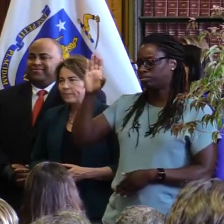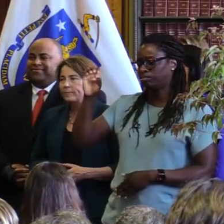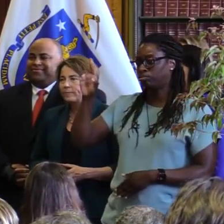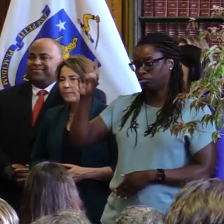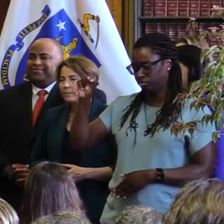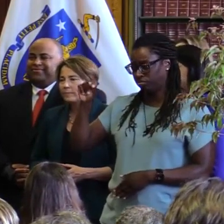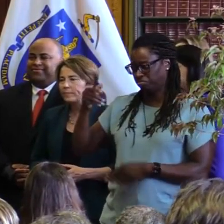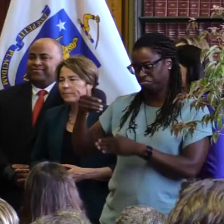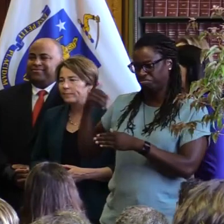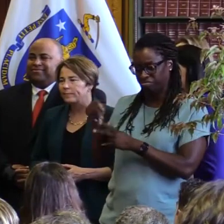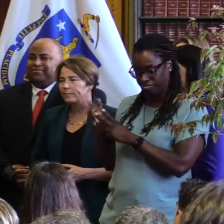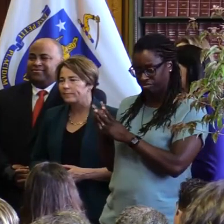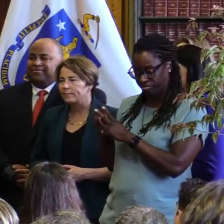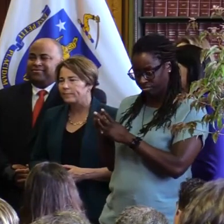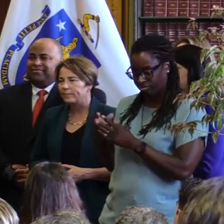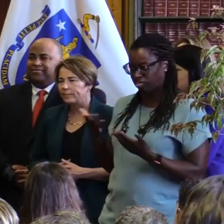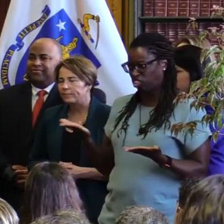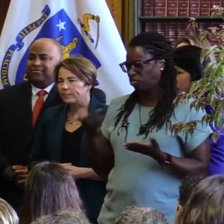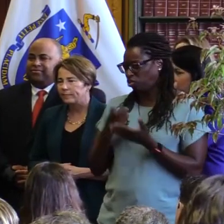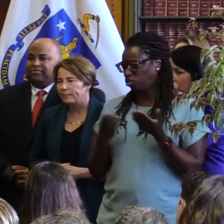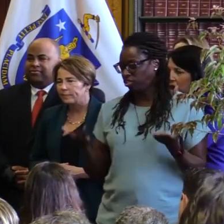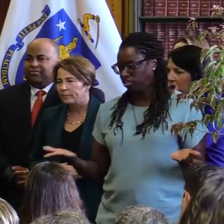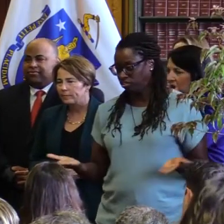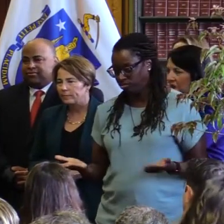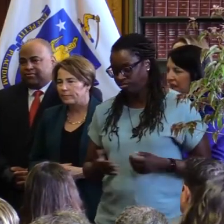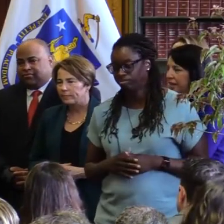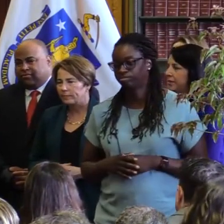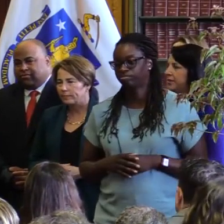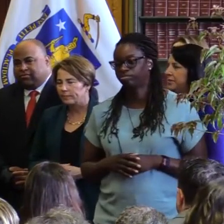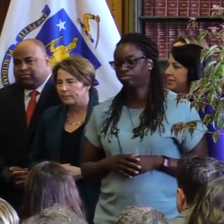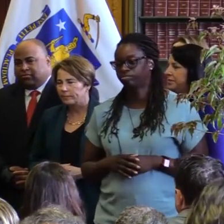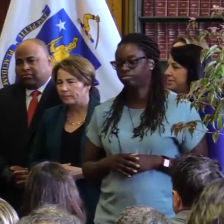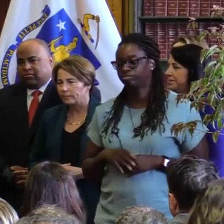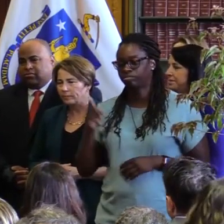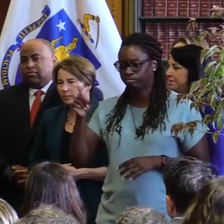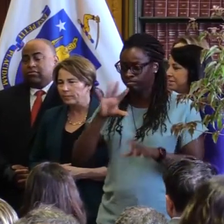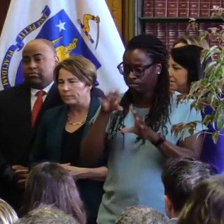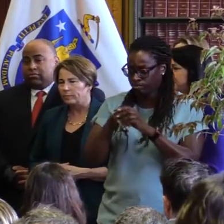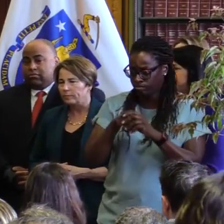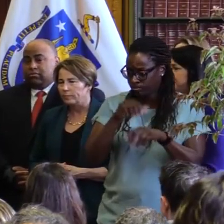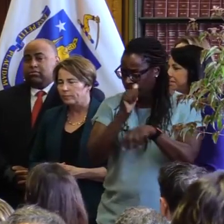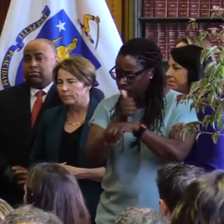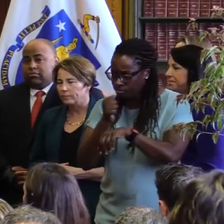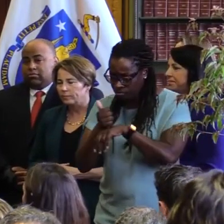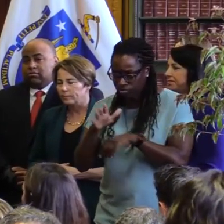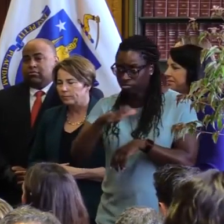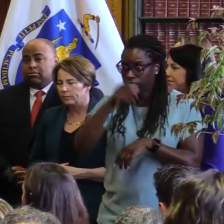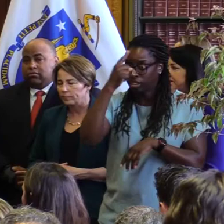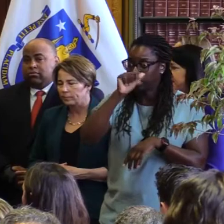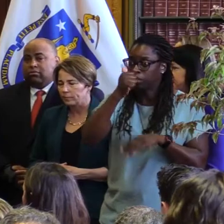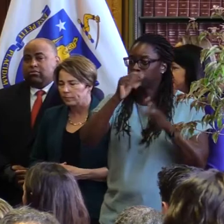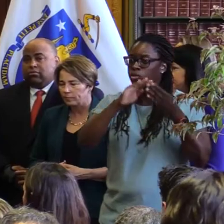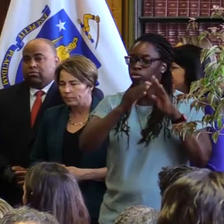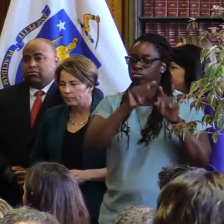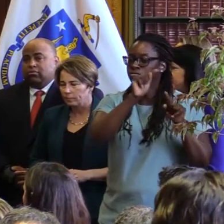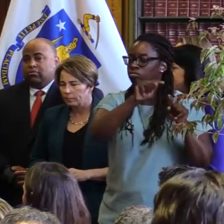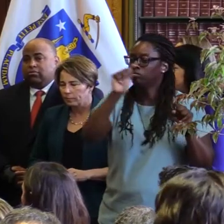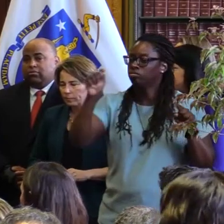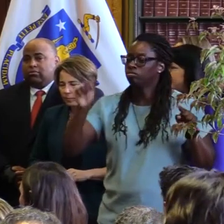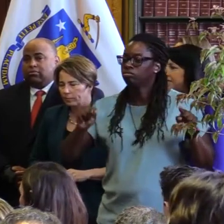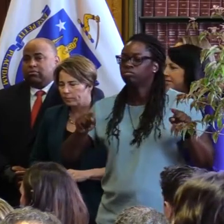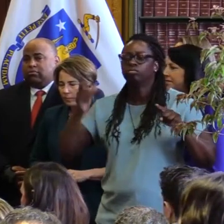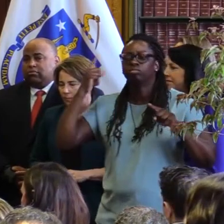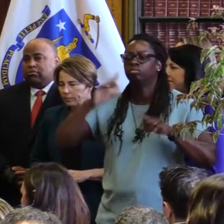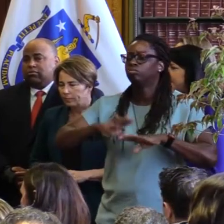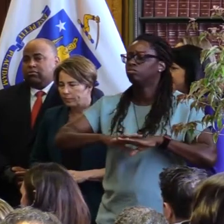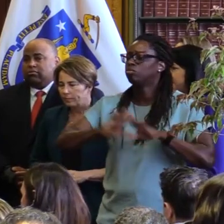program that will enable 10 communities to restrict the use of fossil fuels in new construction. It was also through